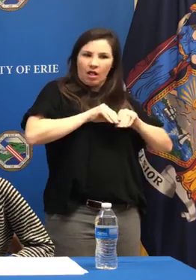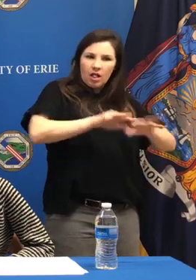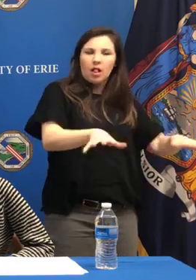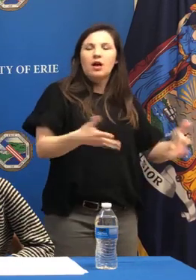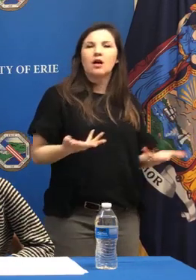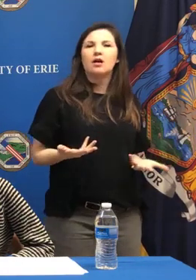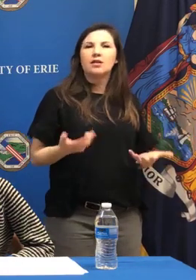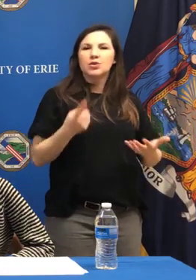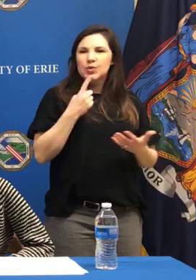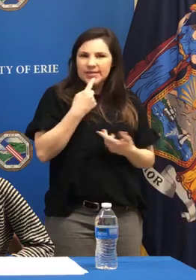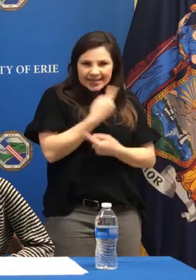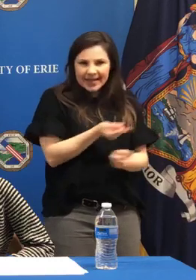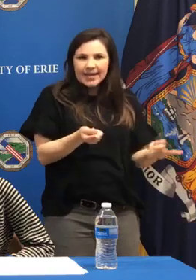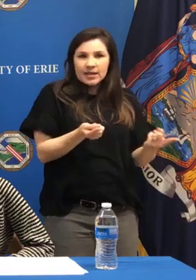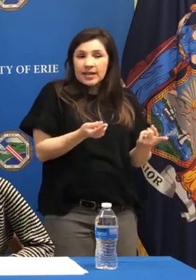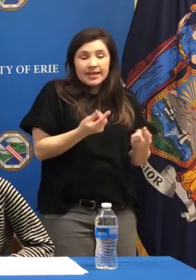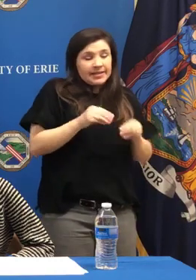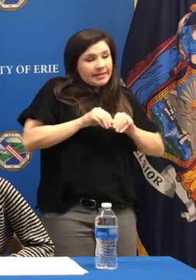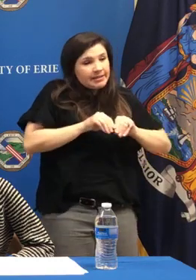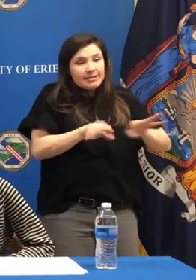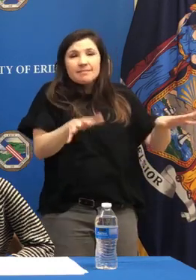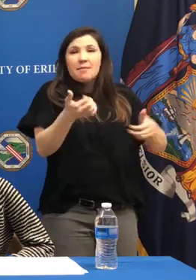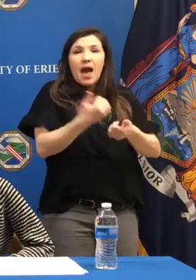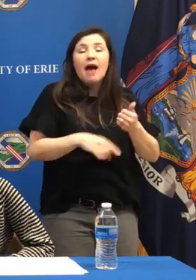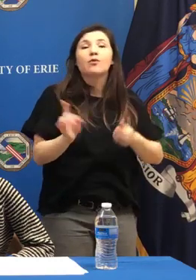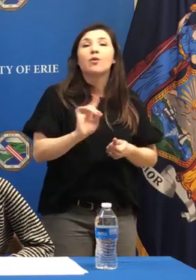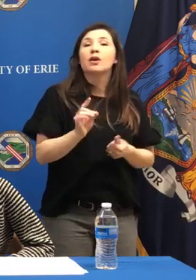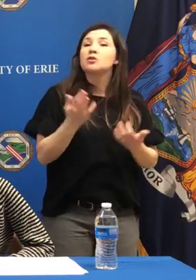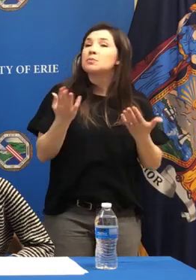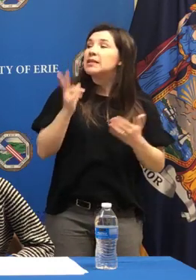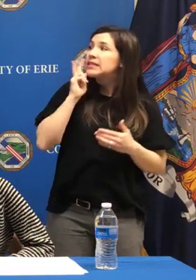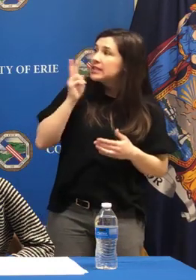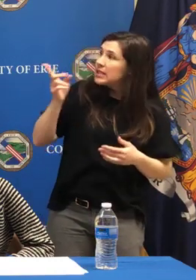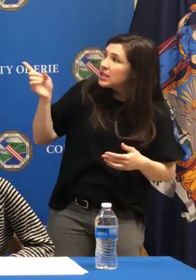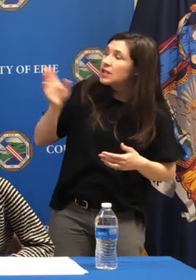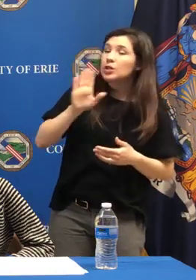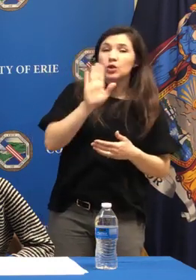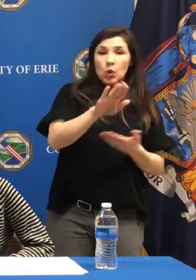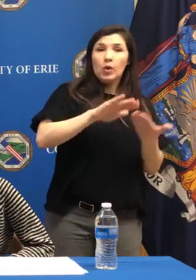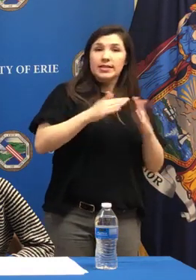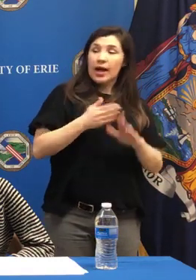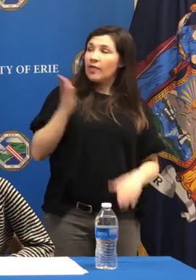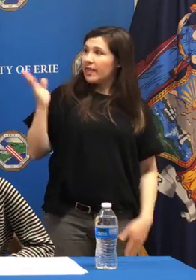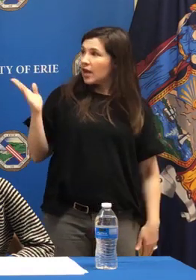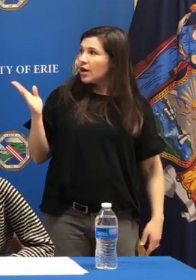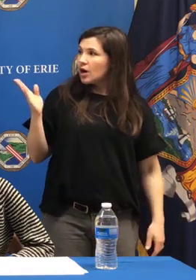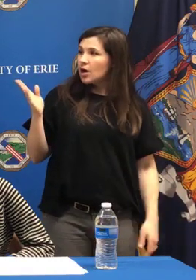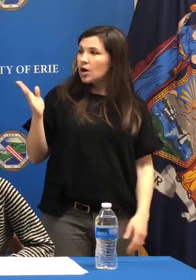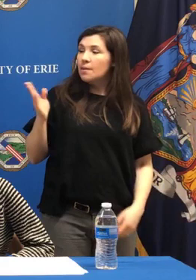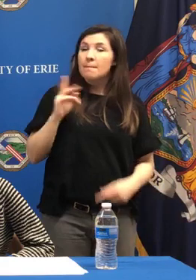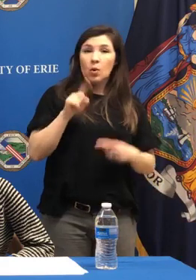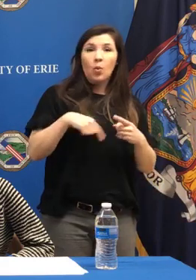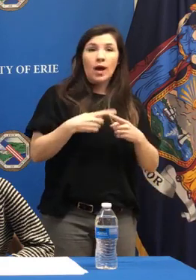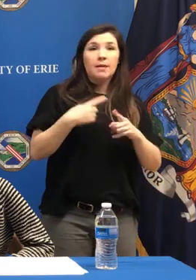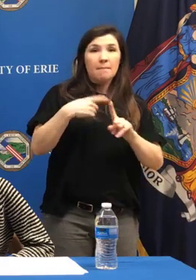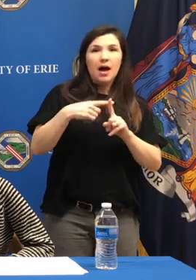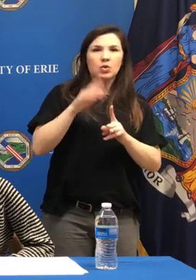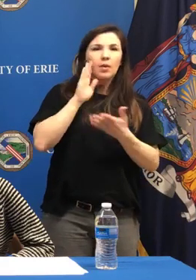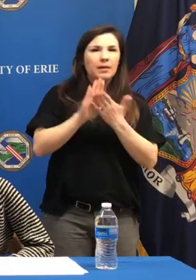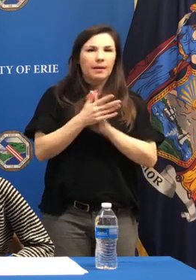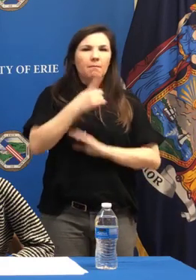why we're saying it's everywhere. You might not see your town on that map, but it's there. And once we get a positive from it, your town will turn to